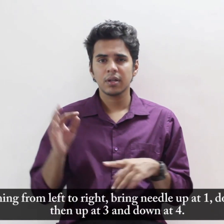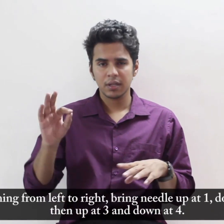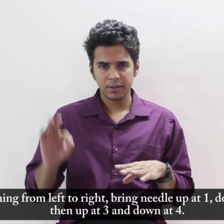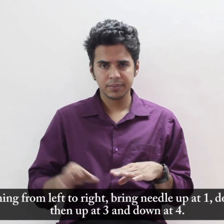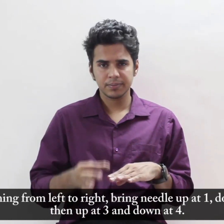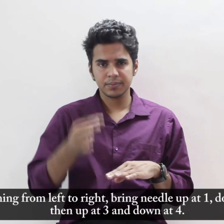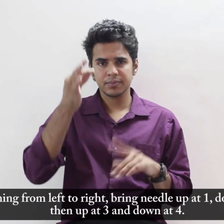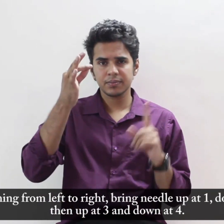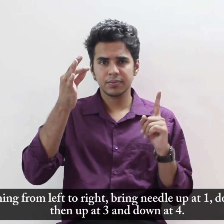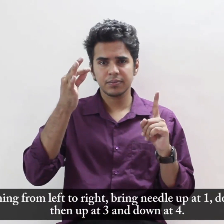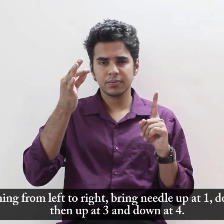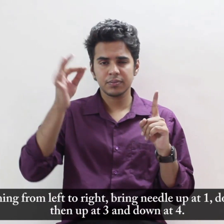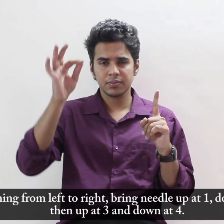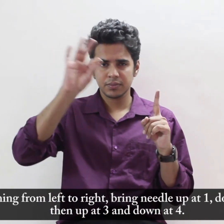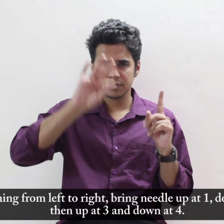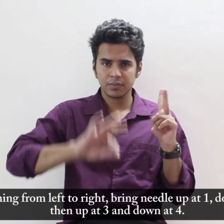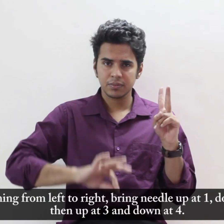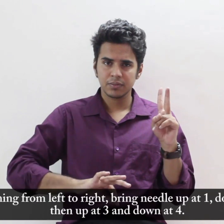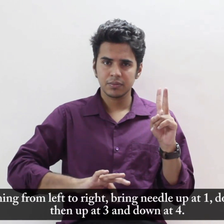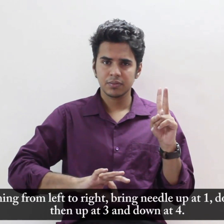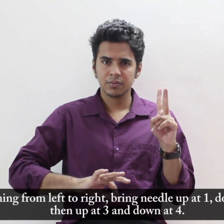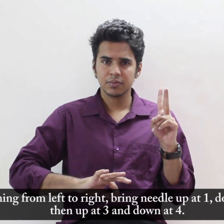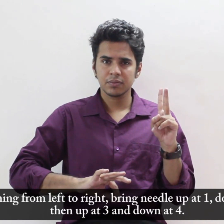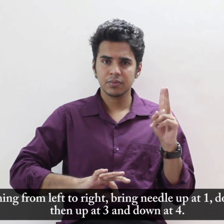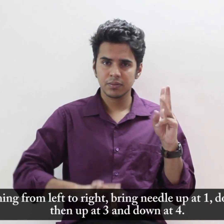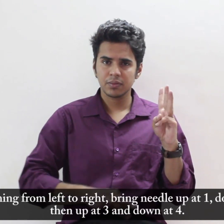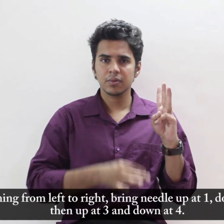2, then up at 3 and down at 4.